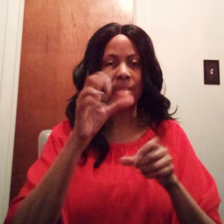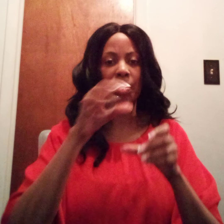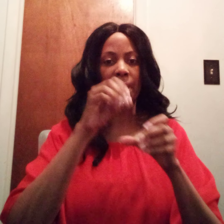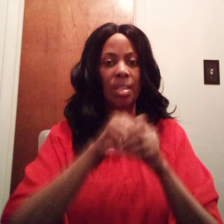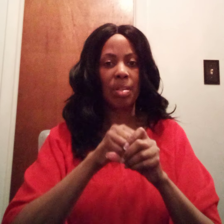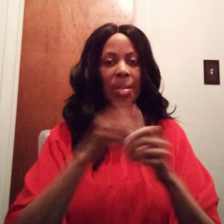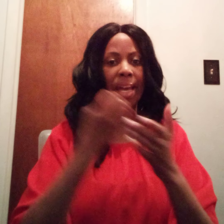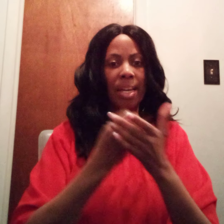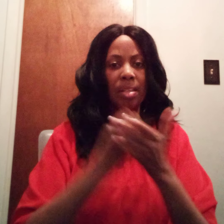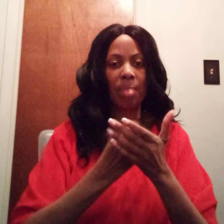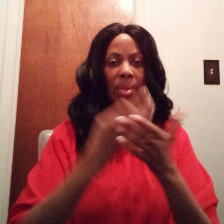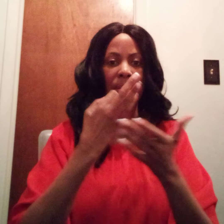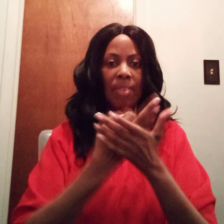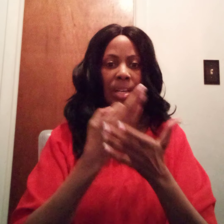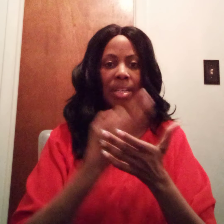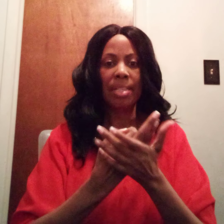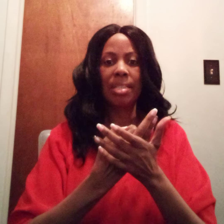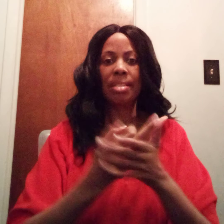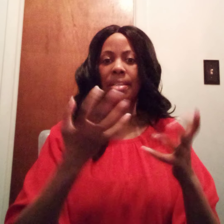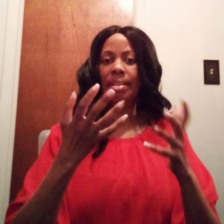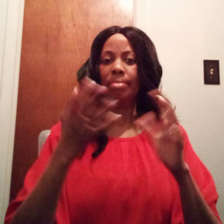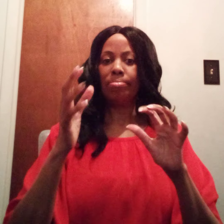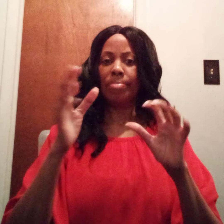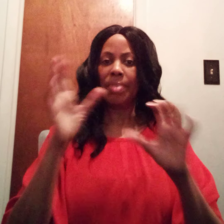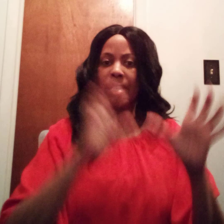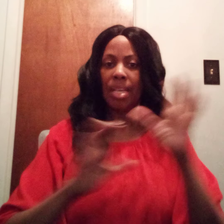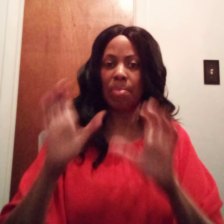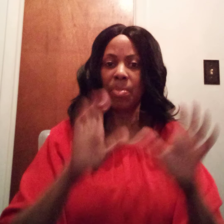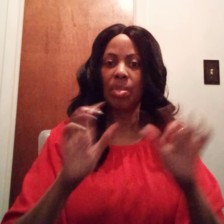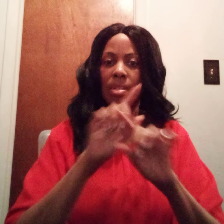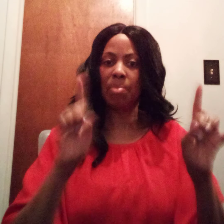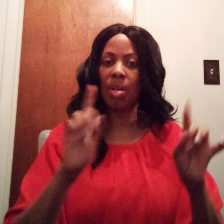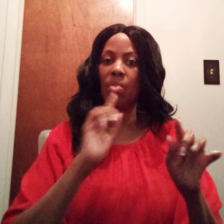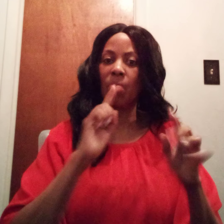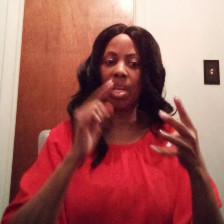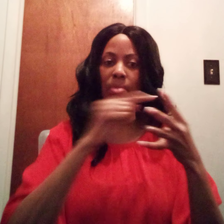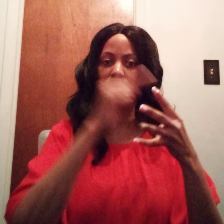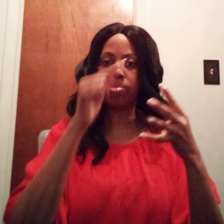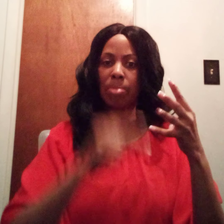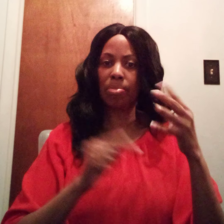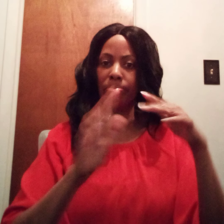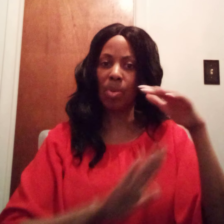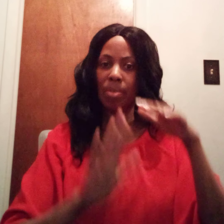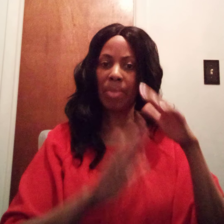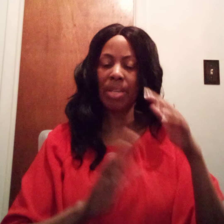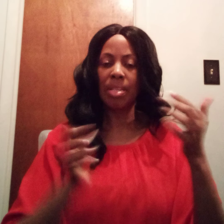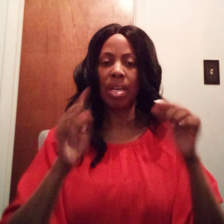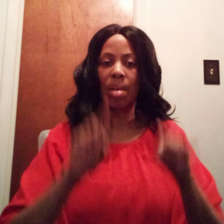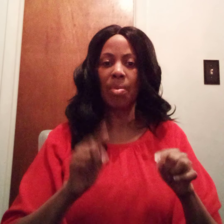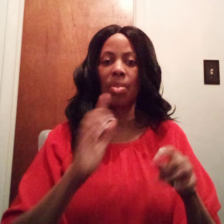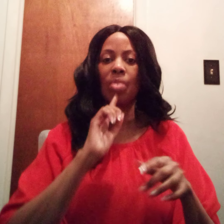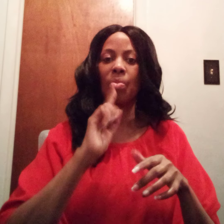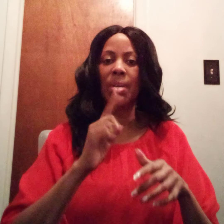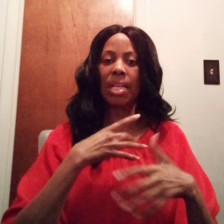and physics and chemistry, but at their core, they're the same idea, and so they're even more fundamental, more pure than any one